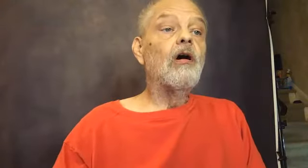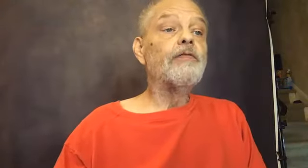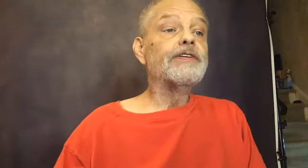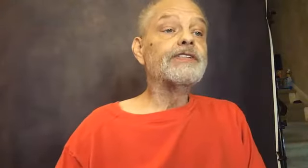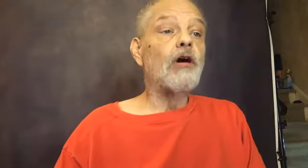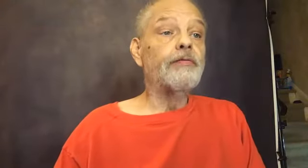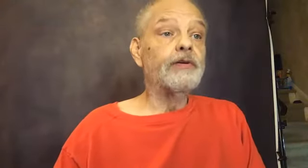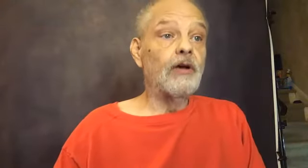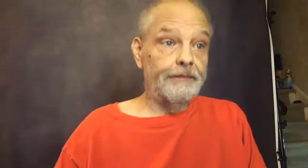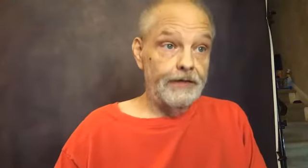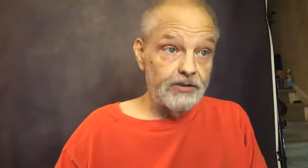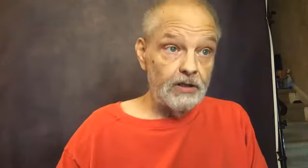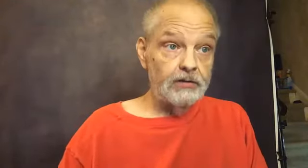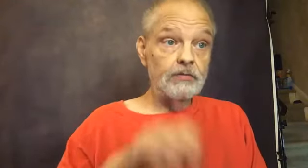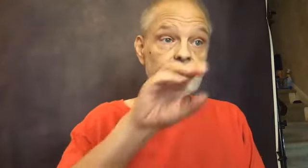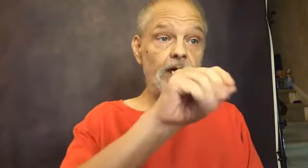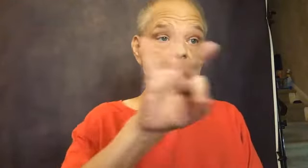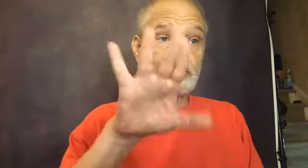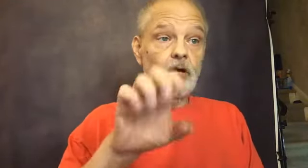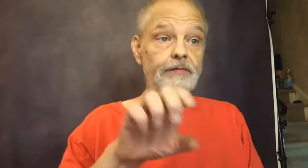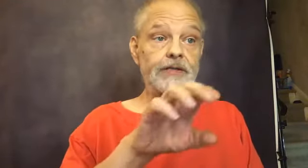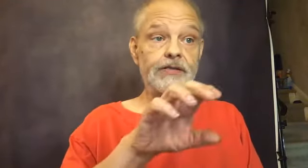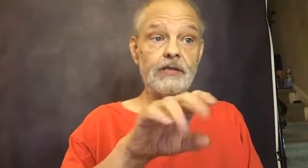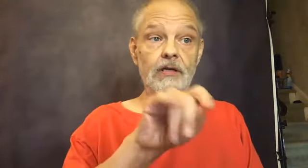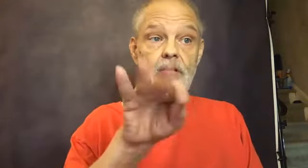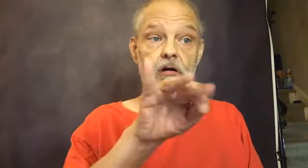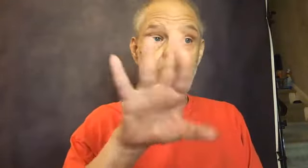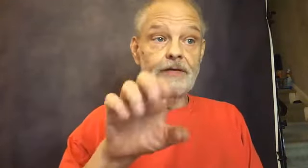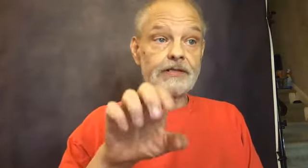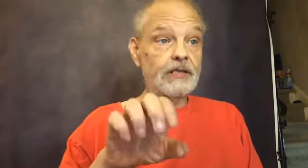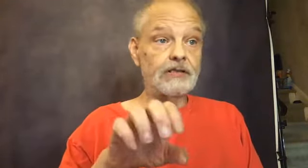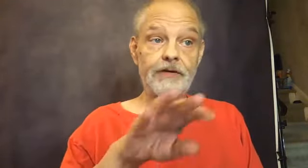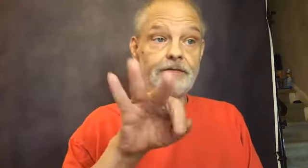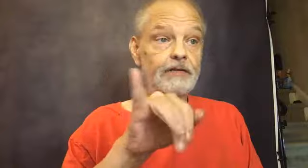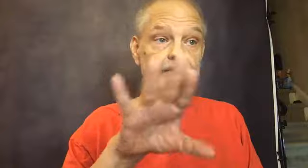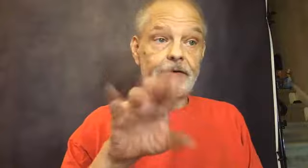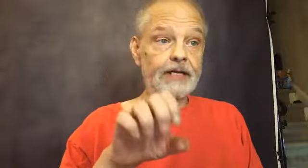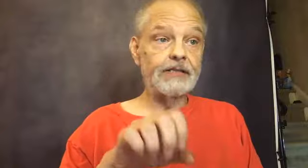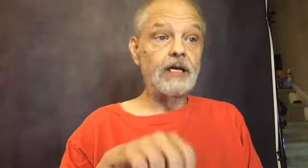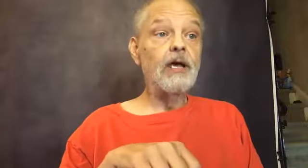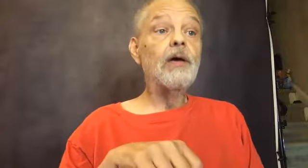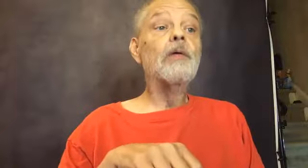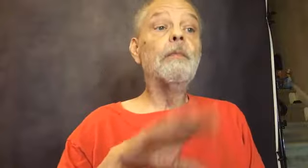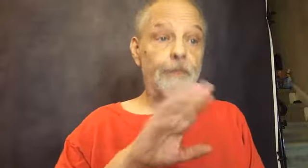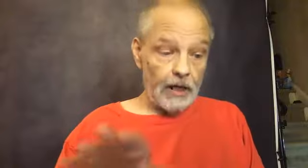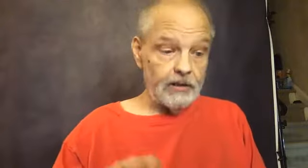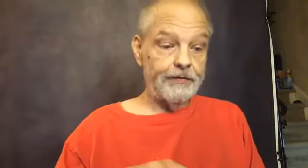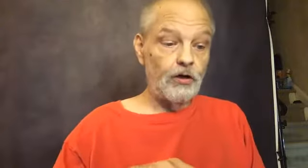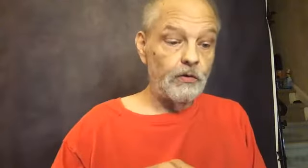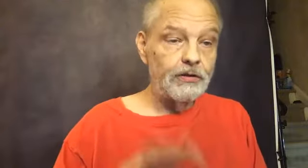Office is often a fingerspell don't sign. Office, it's fingerspell fast. But if you don't want to do